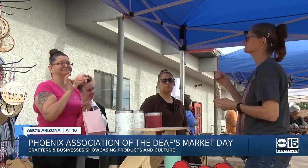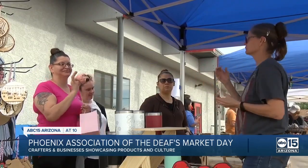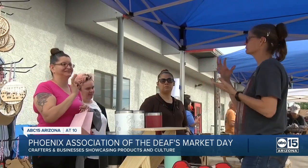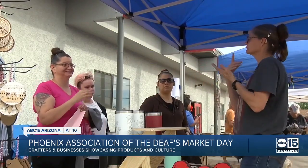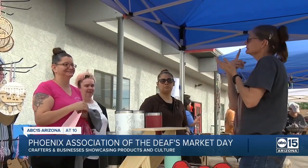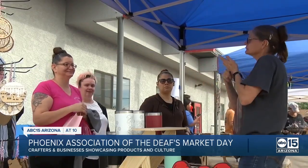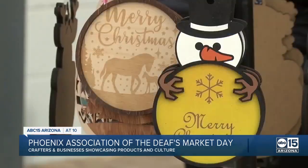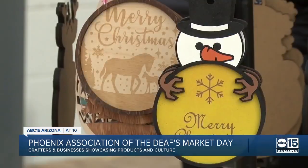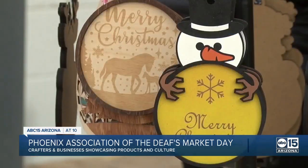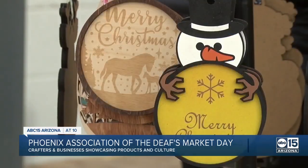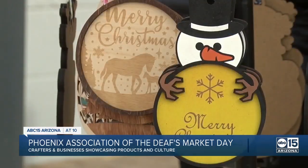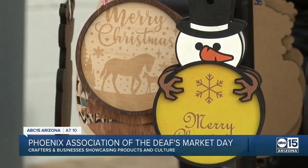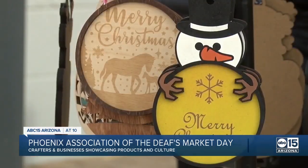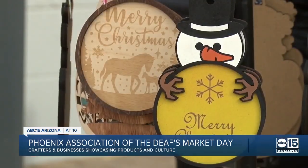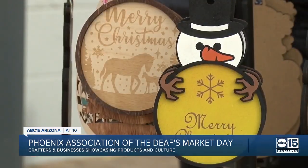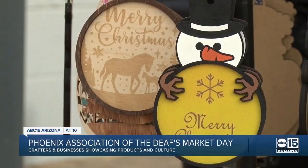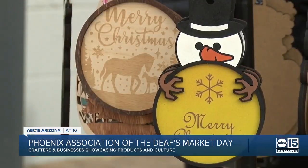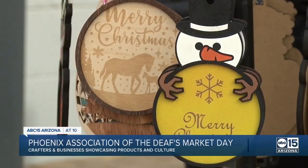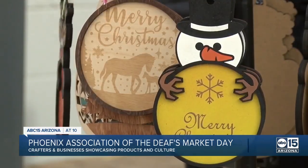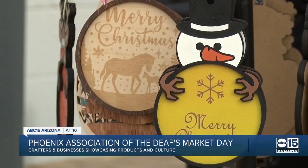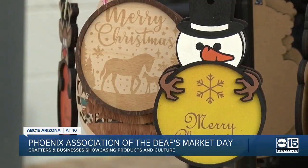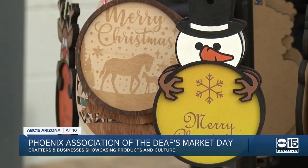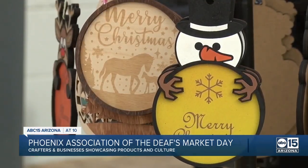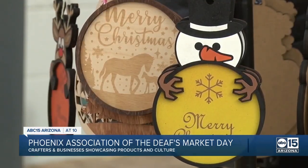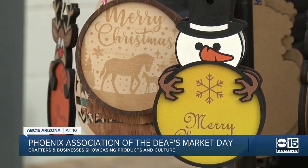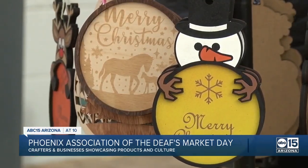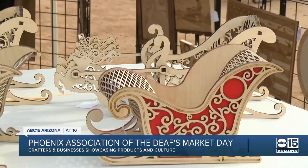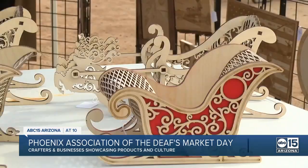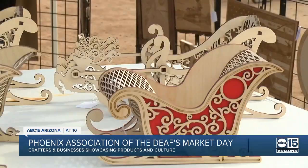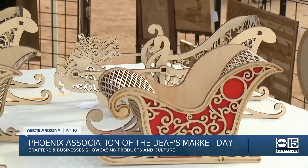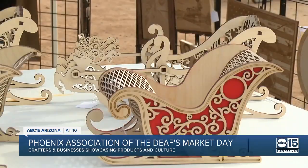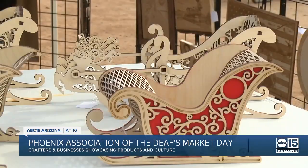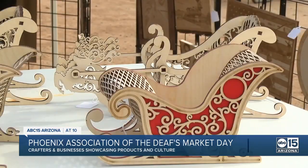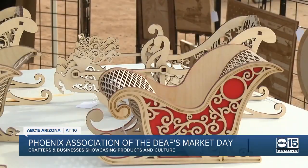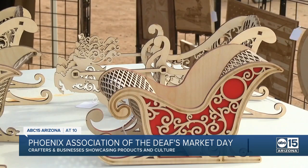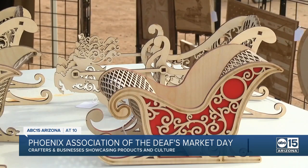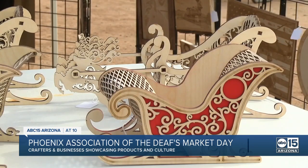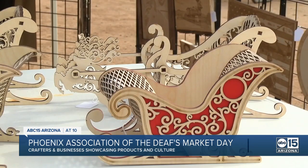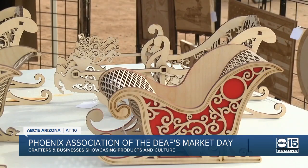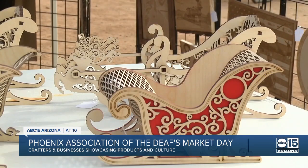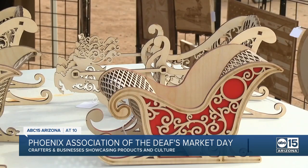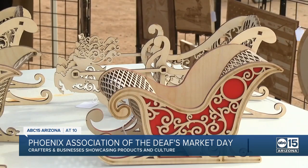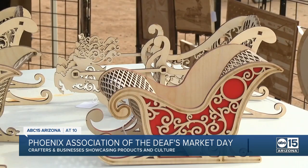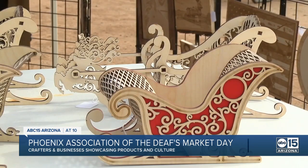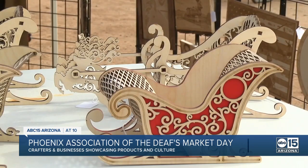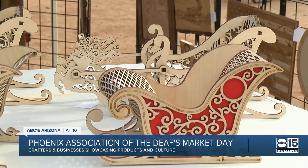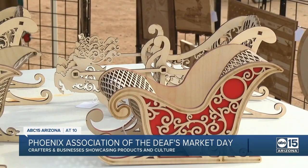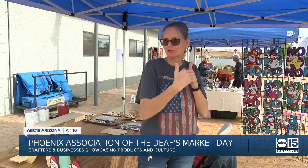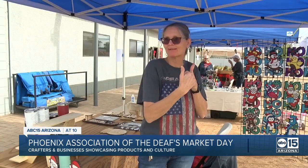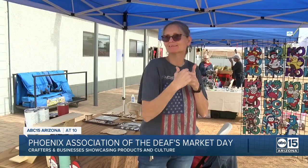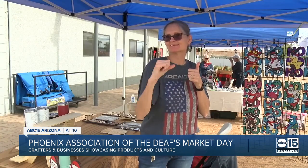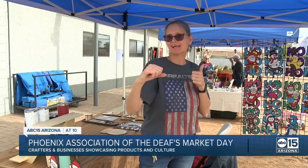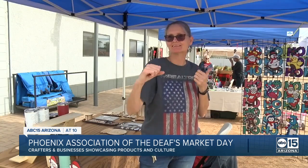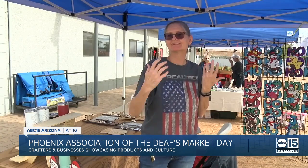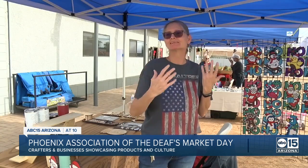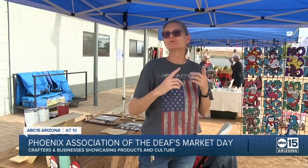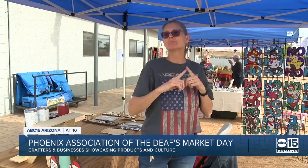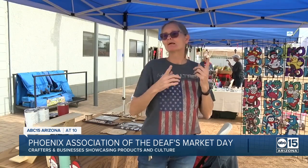rolling through. Elsewhere, it's much harder. I've done it with hearing people in the past and it's hard to communicate